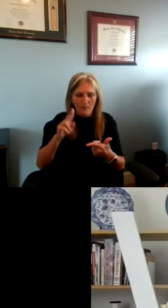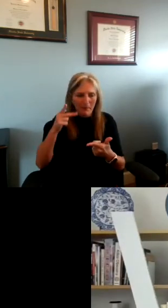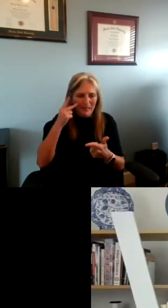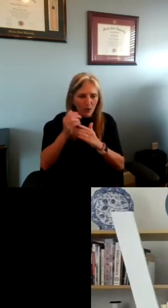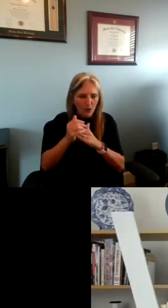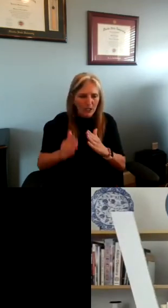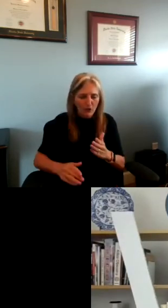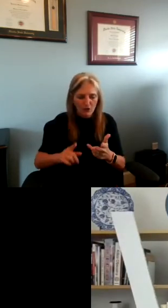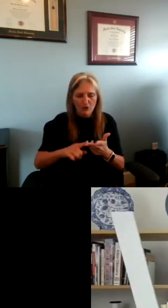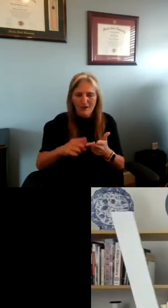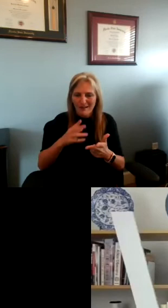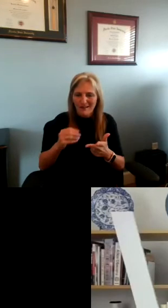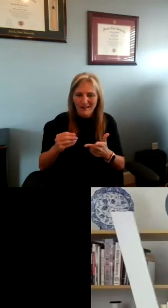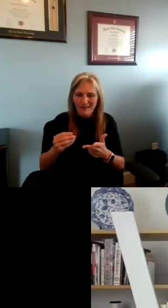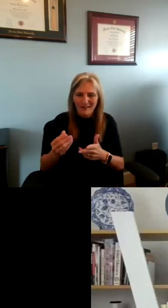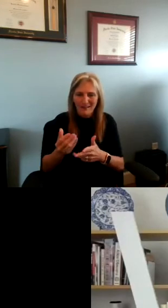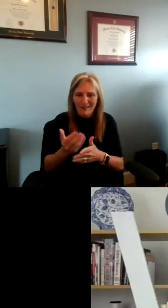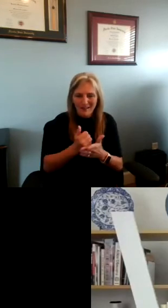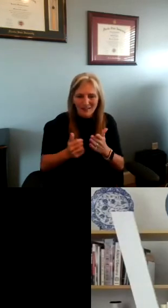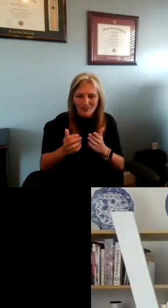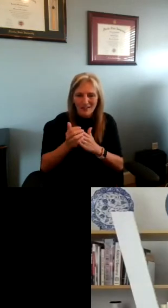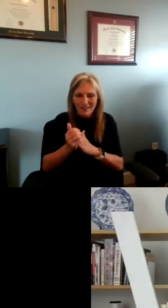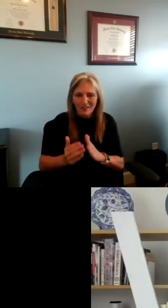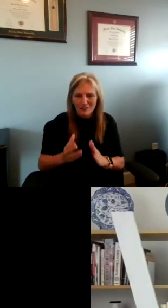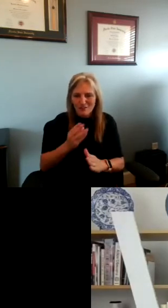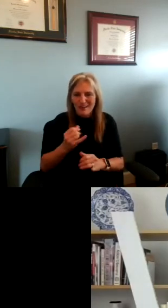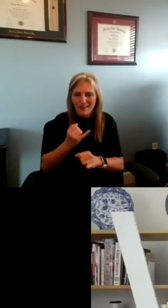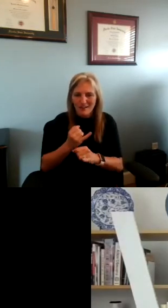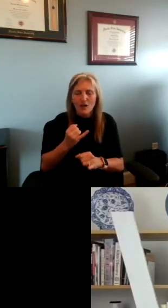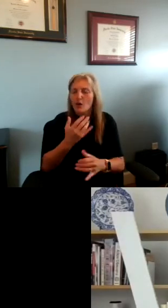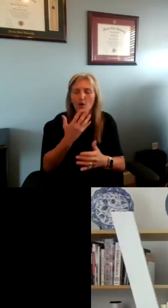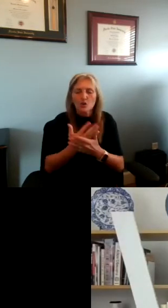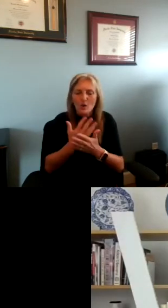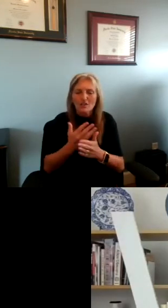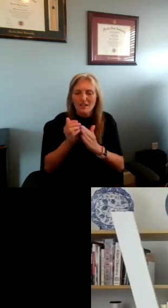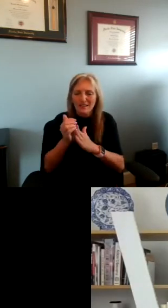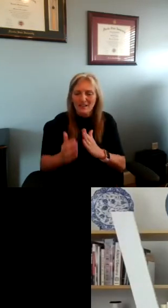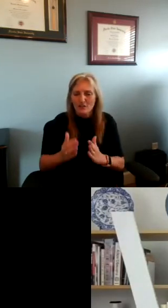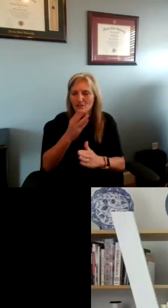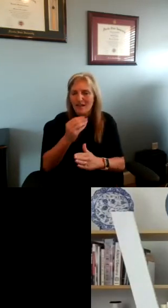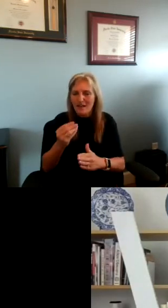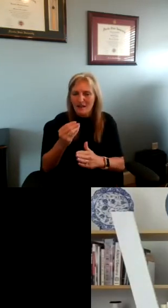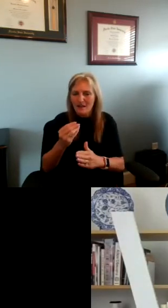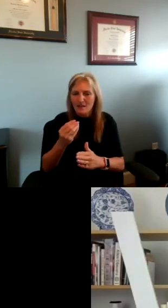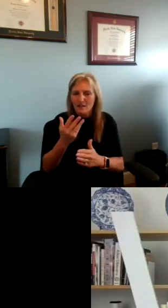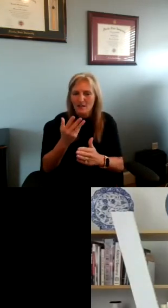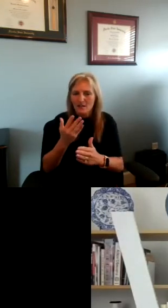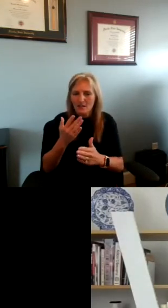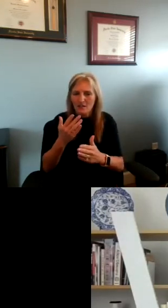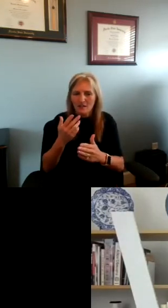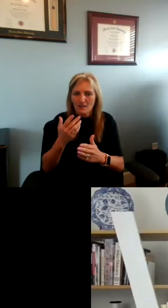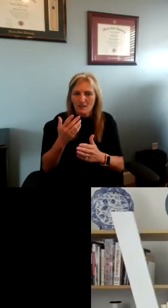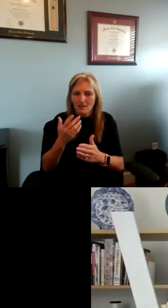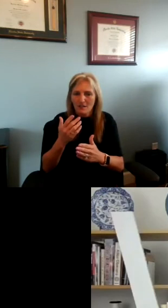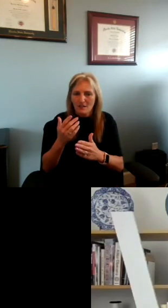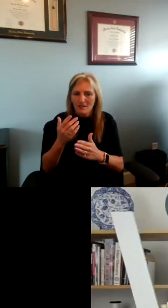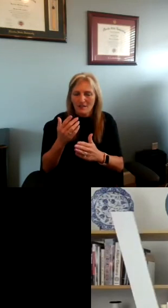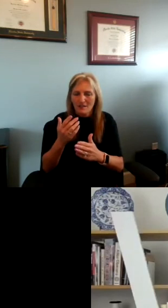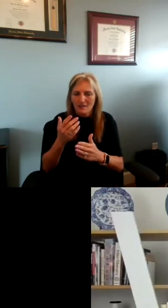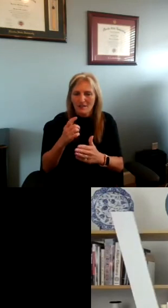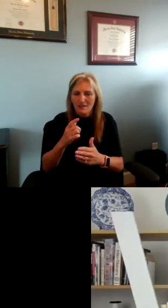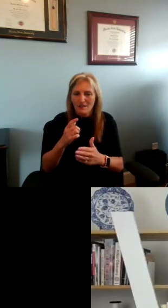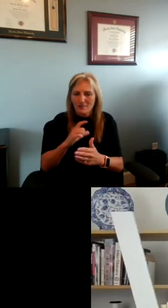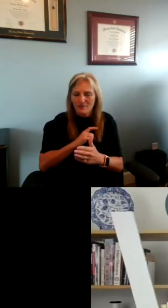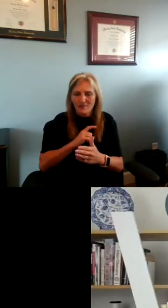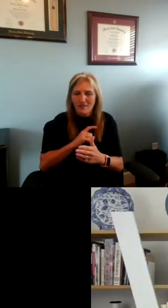and corrections leaders and institutions be embracing this opportunity to ensure that justice-involved